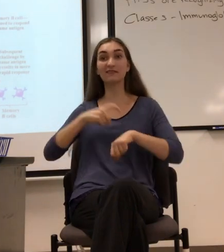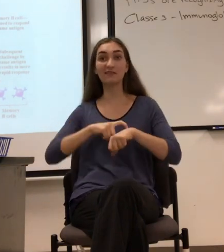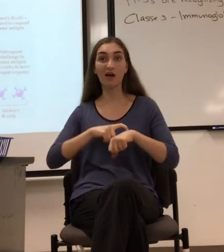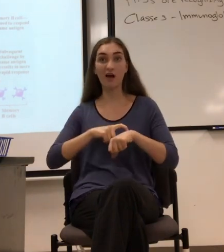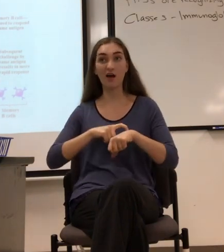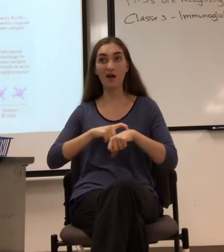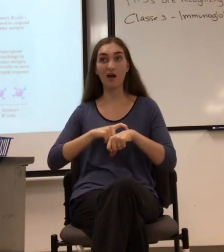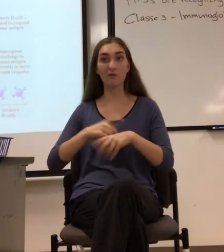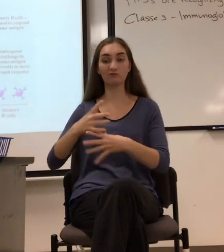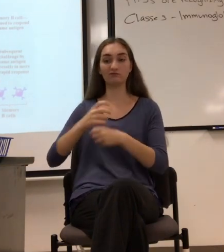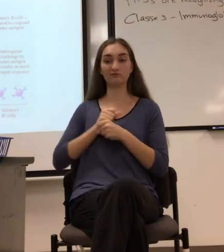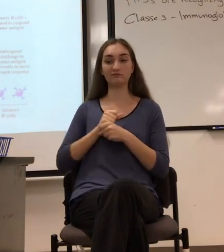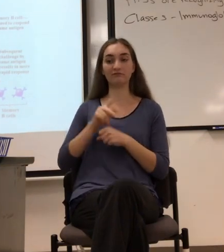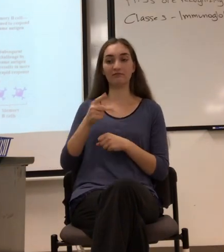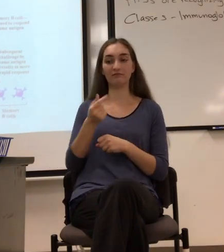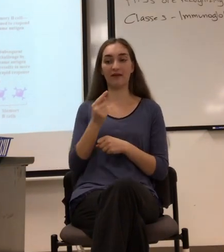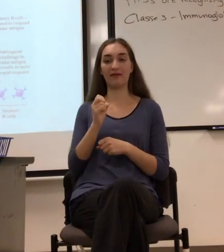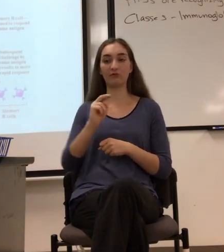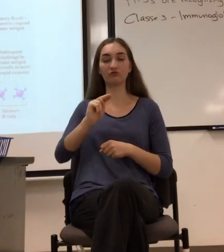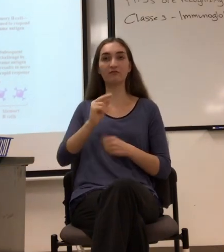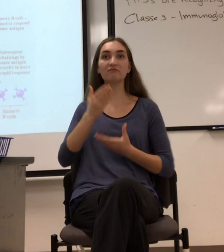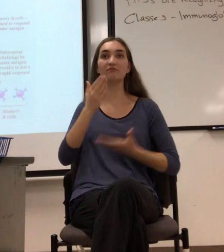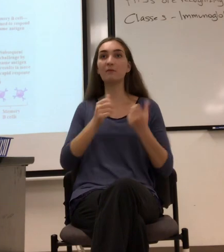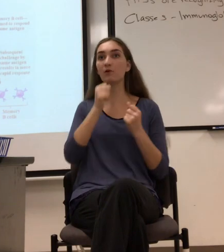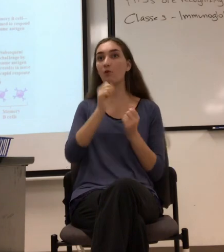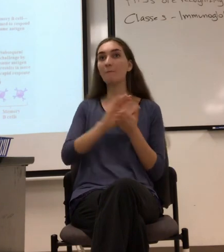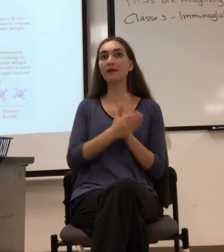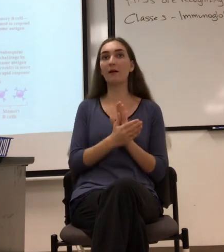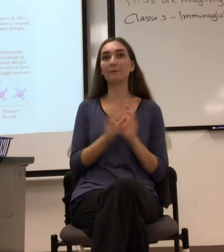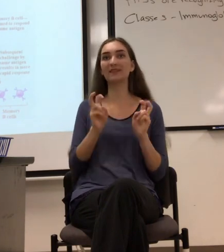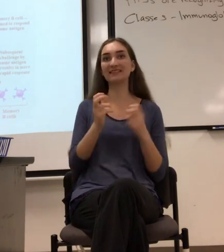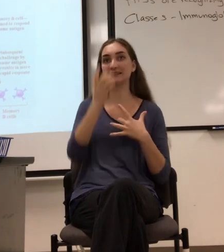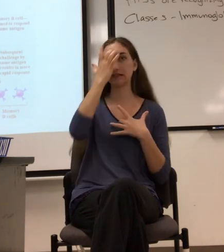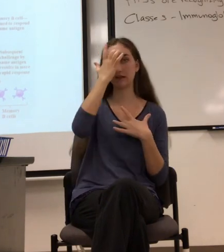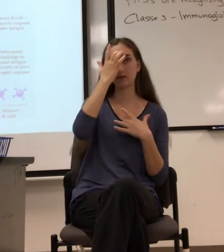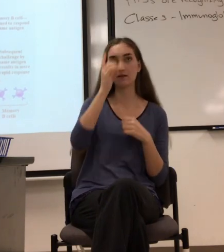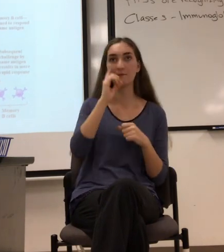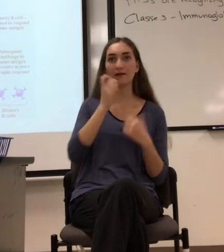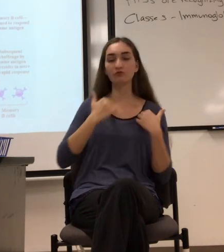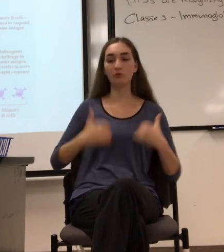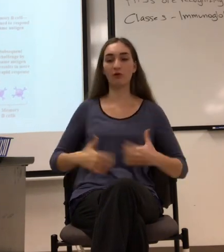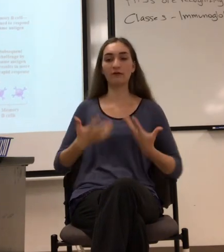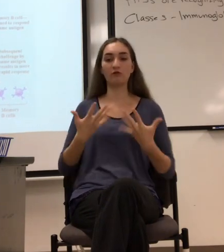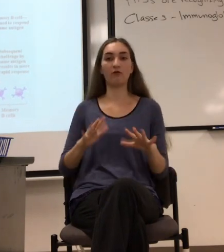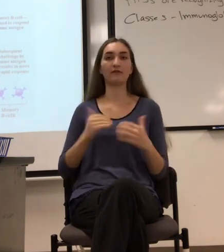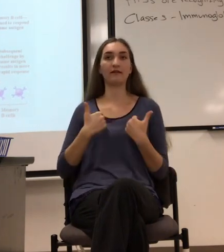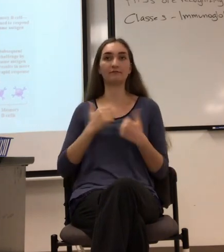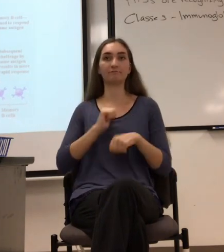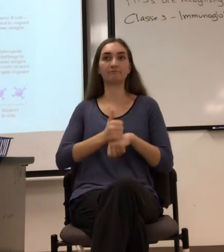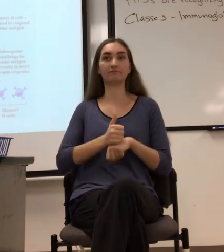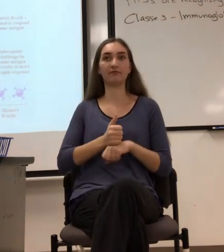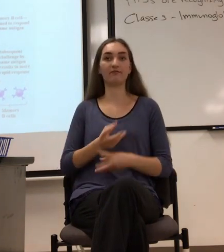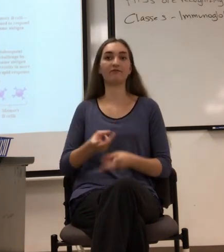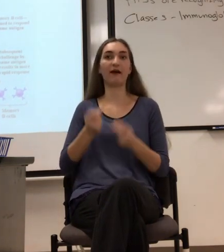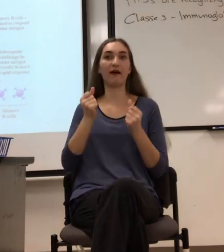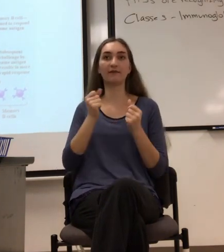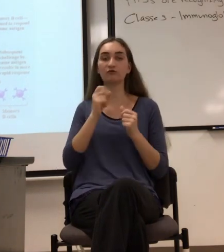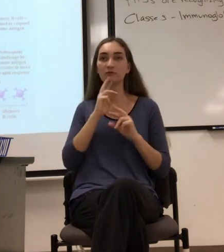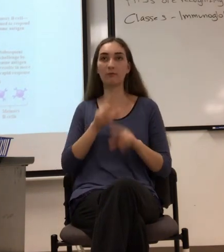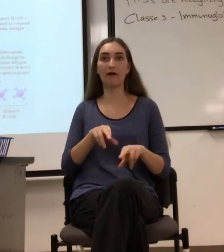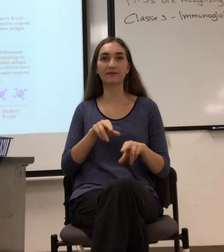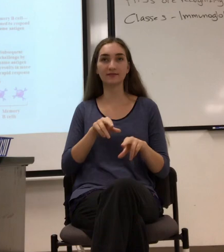get sick. Maybe because you'll mount a faster, stronger response, more plasma cells, more memory cells. To show that in graph